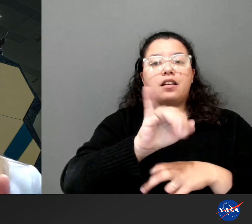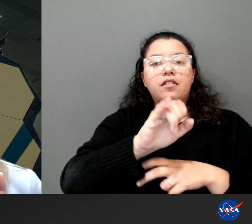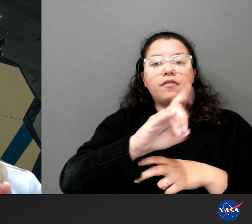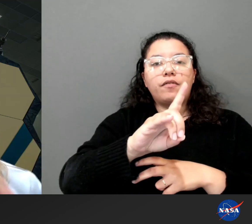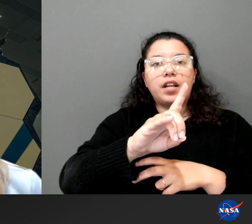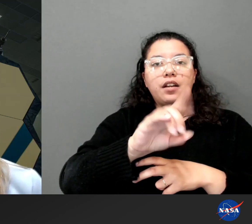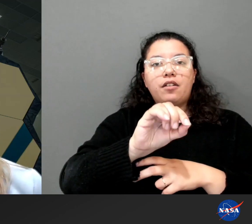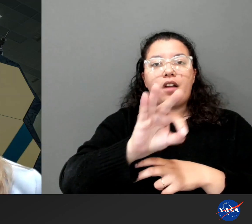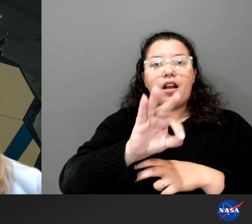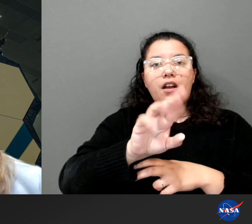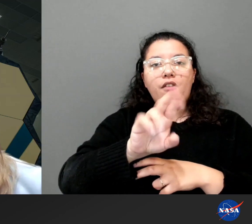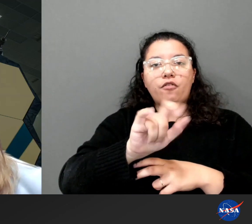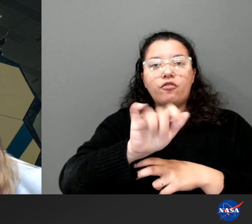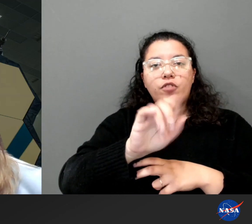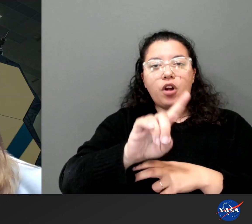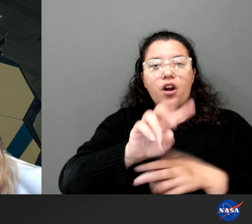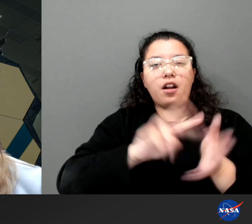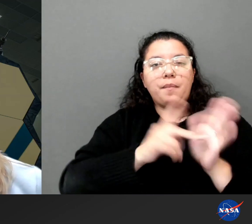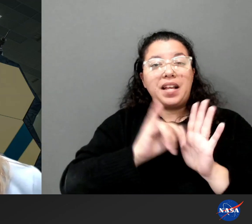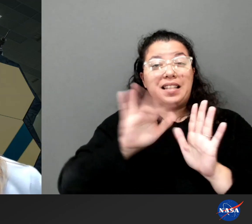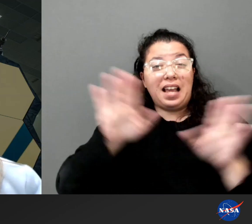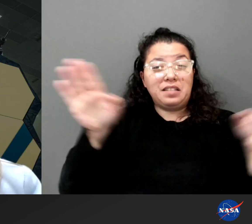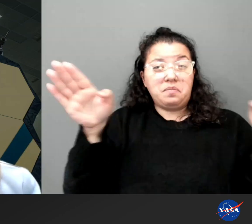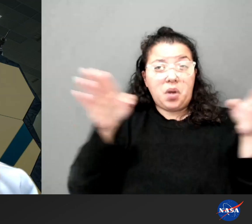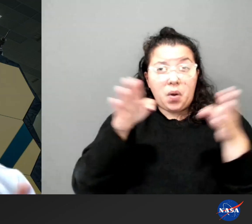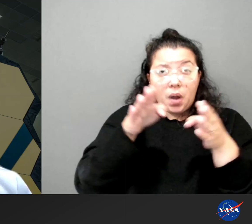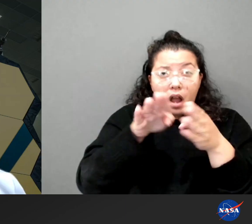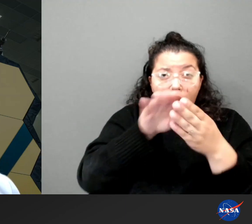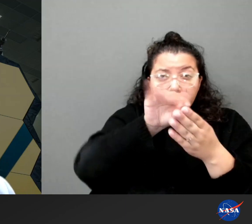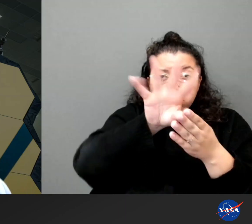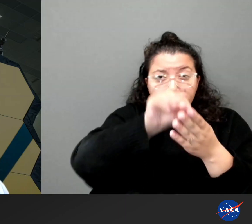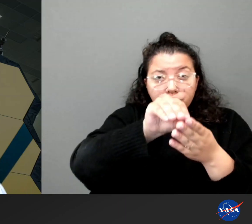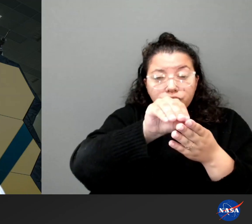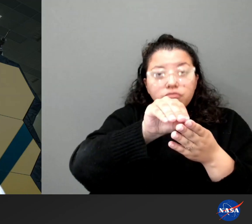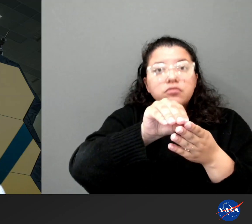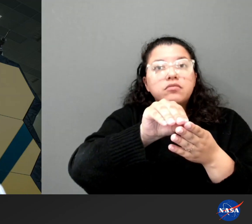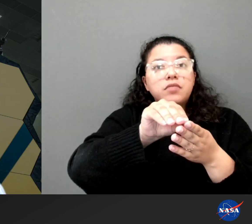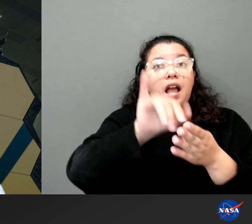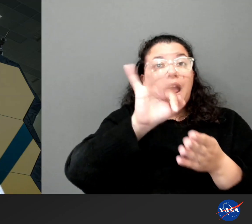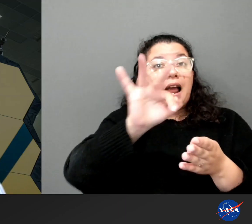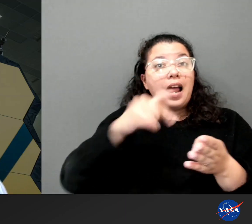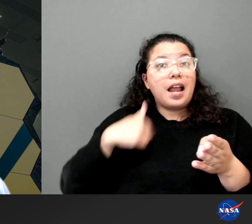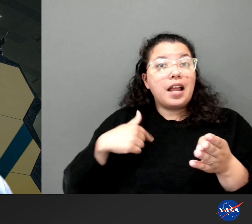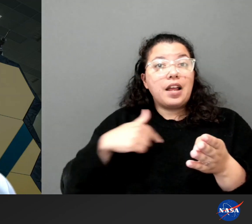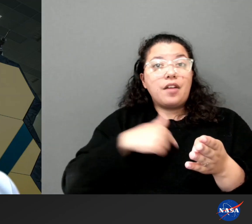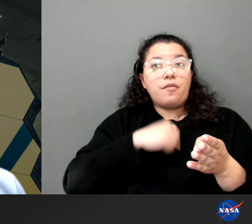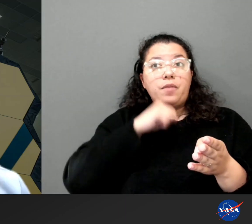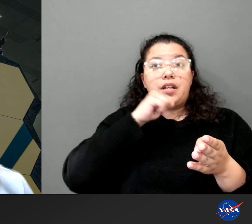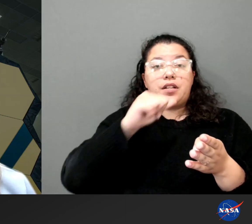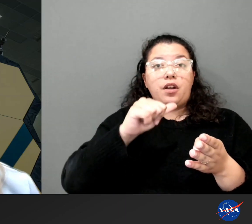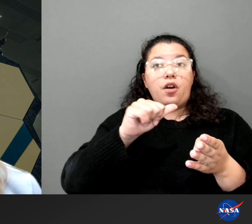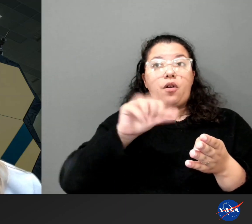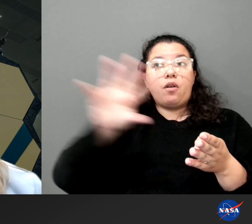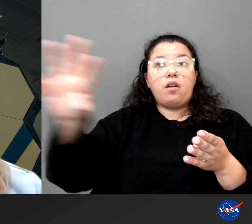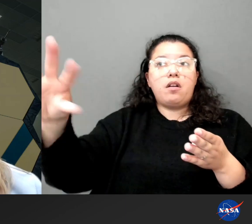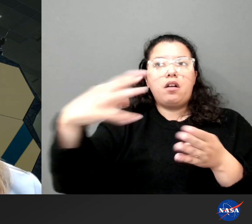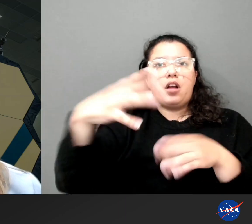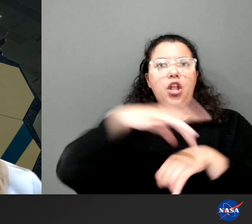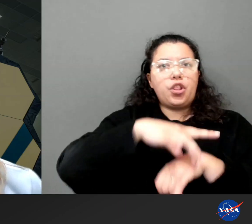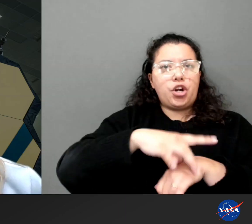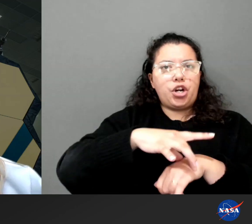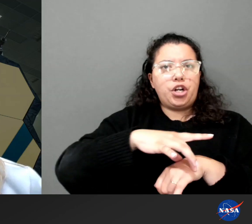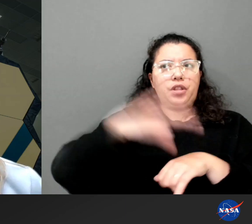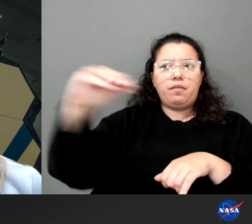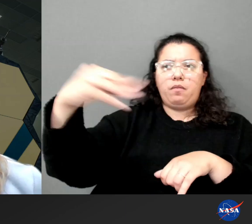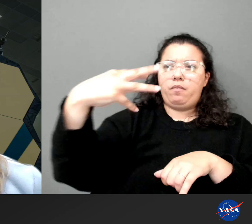viewing perspective that we have with the telescope, and we don't point it towards the Earth and we don't point it towards the sun,